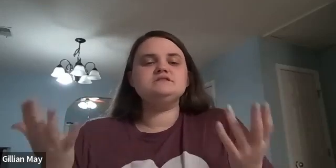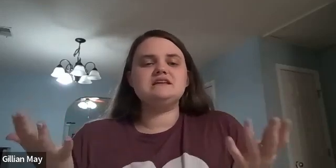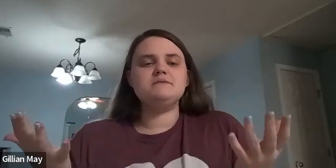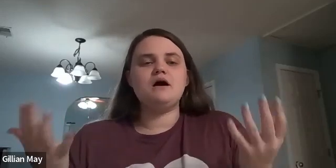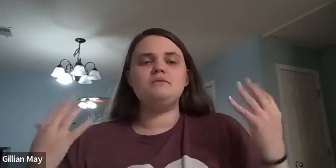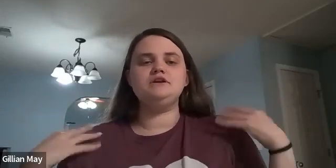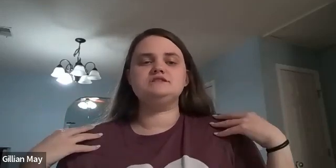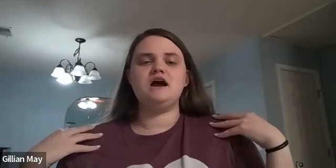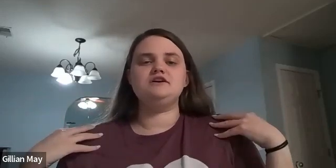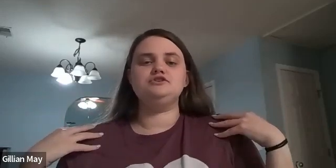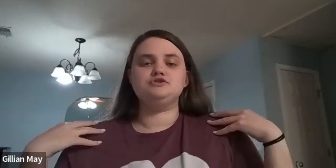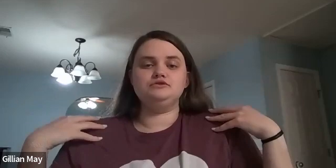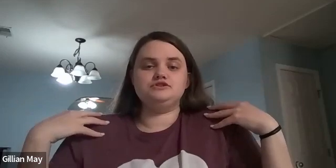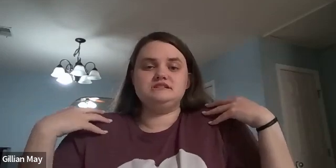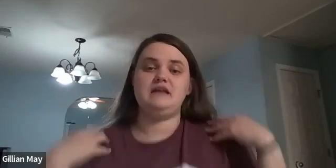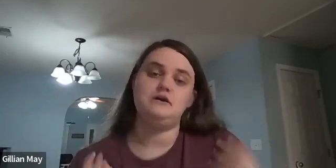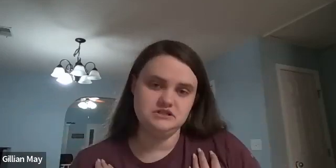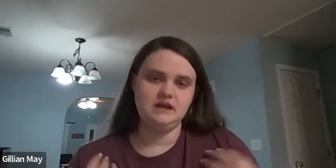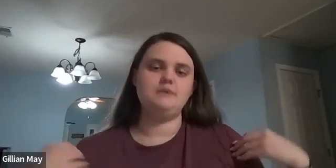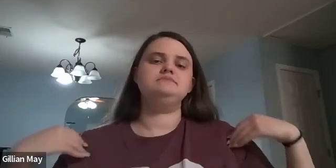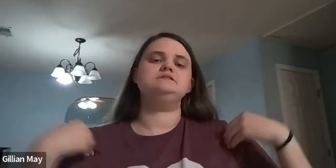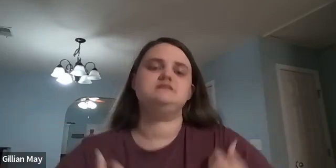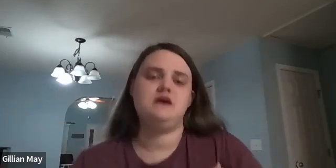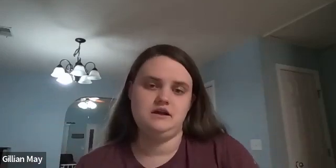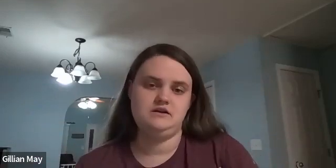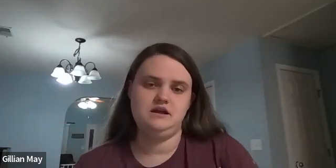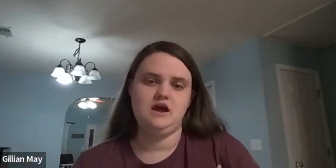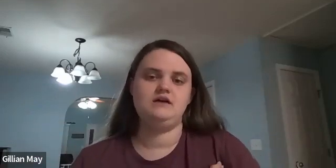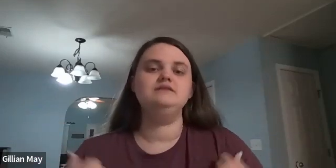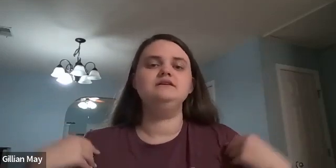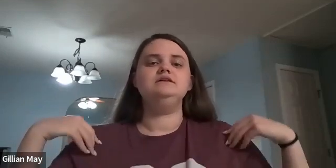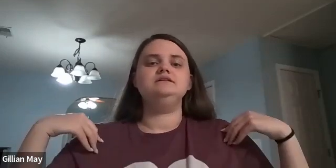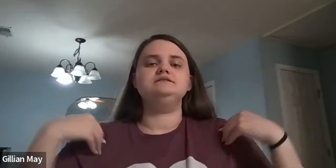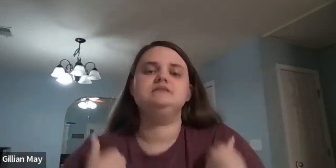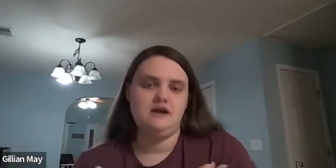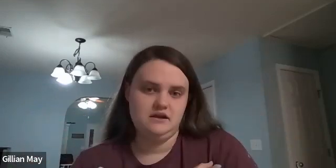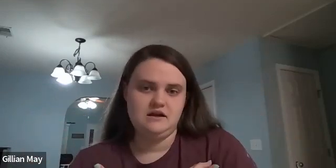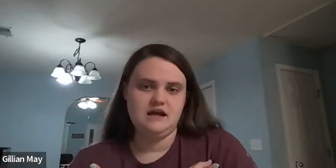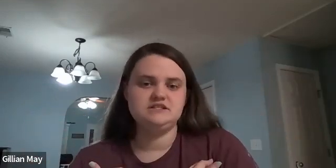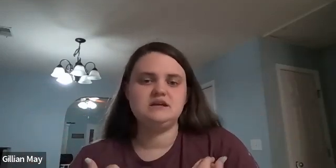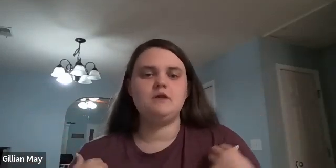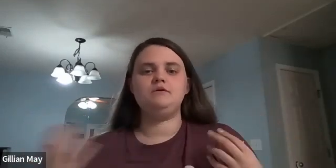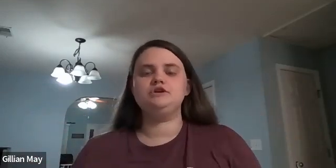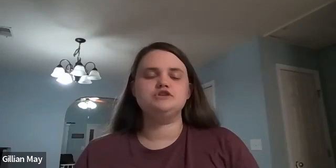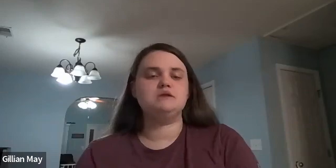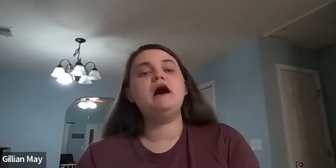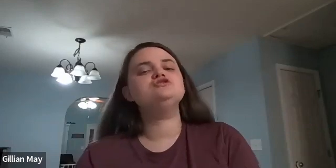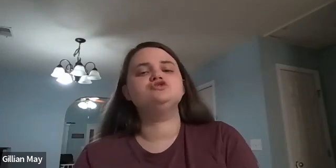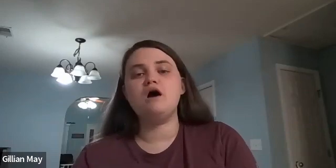think about when you're tired, your shoulders slouch, like I'm tired. Yeah. Tired. I just think about like when you're just about to drop